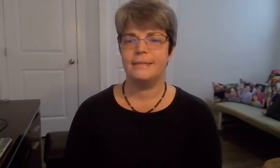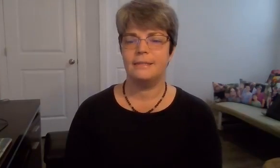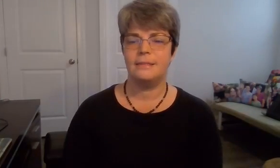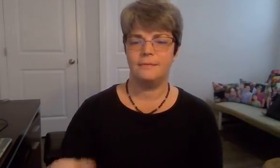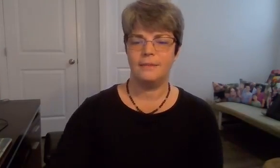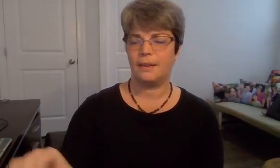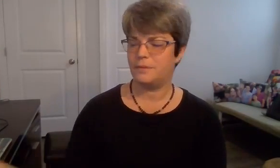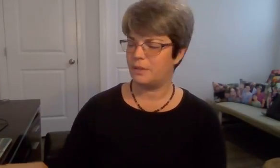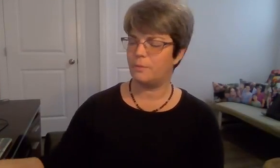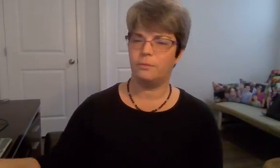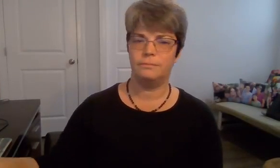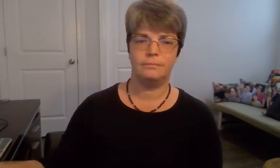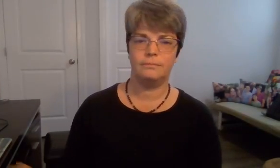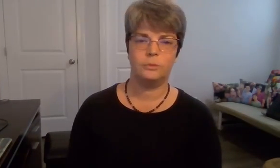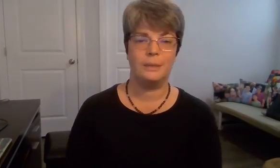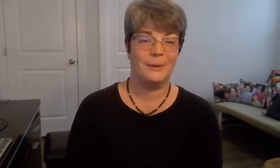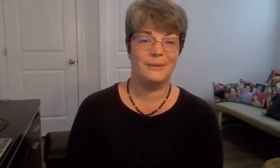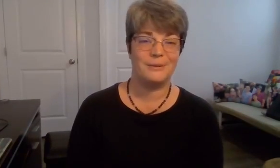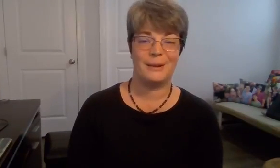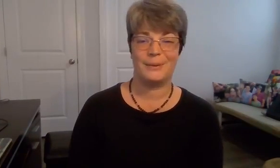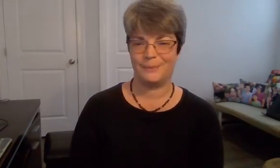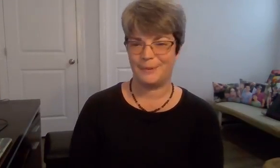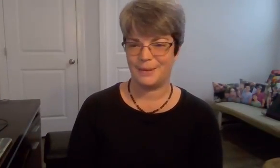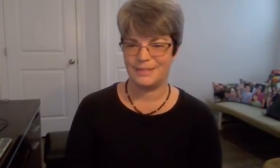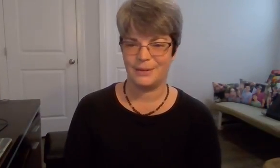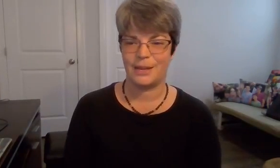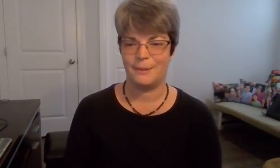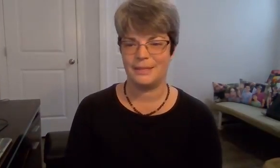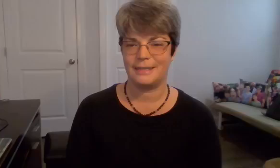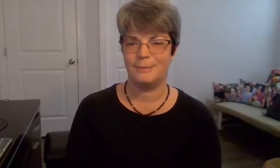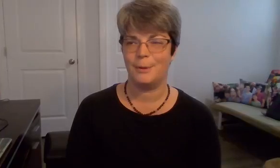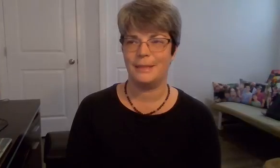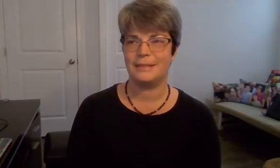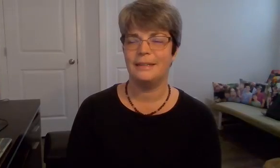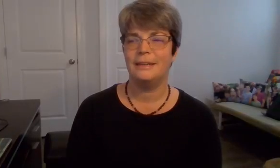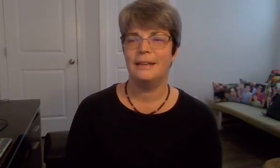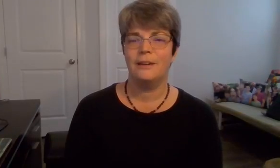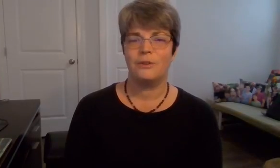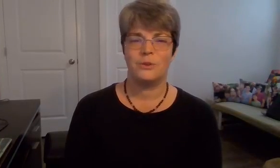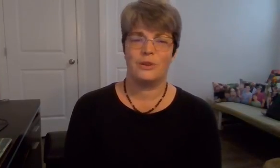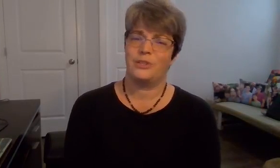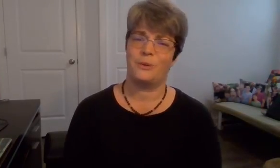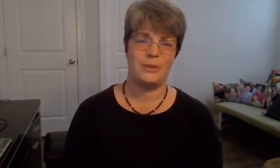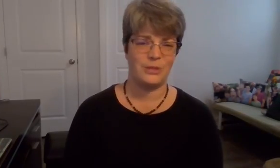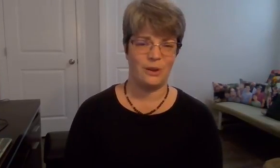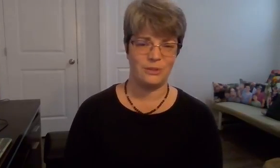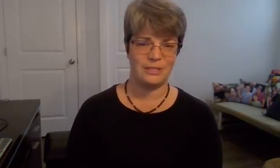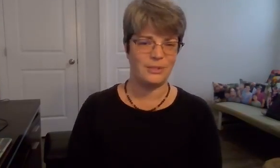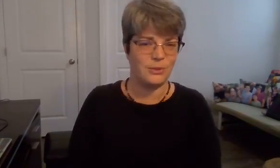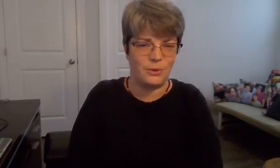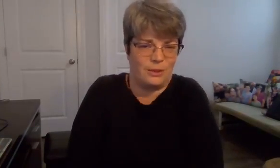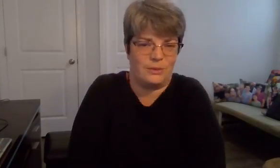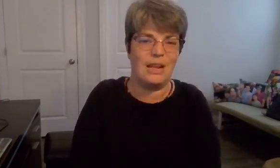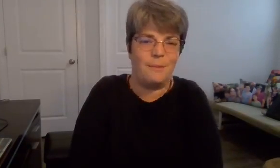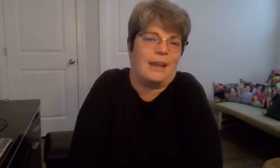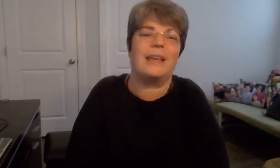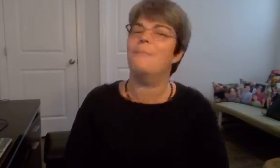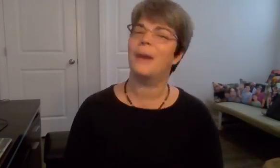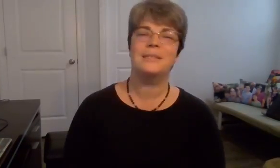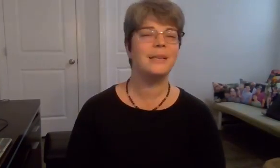And yeah, so then we'll keep going from there. Maybe I'll see your comments in a moment. First, we're going to start with a song just to sort of loosen up. I got to get back to